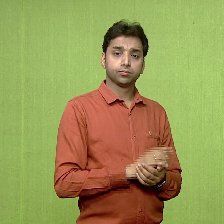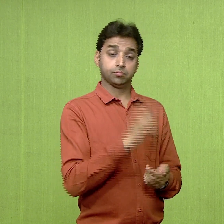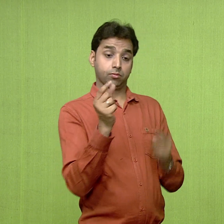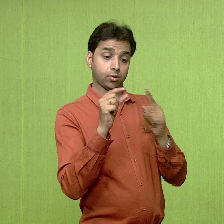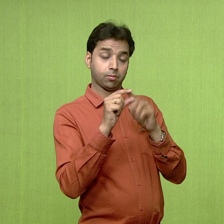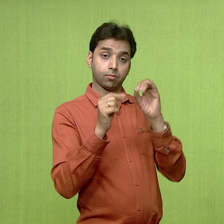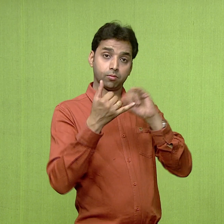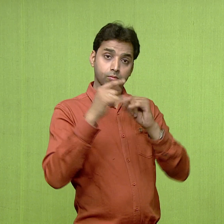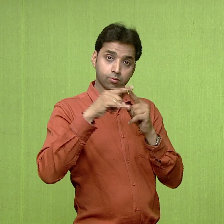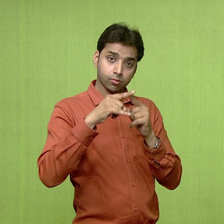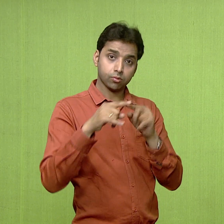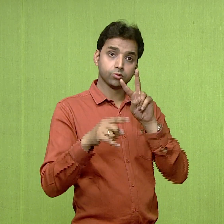post-Vedic,